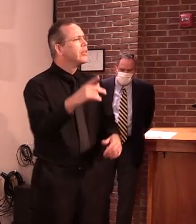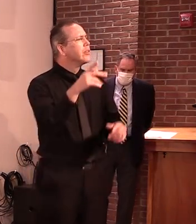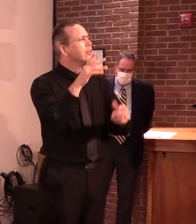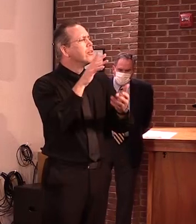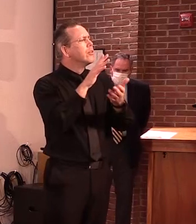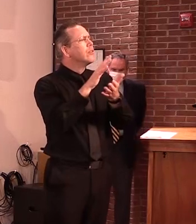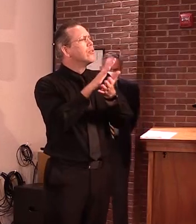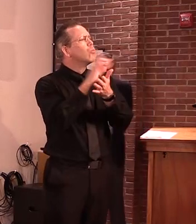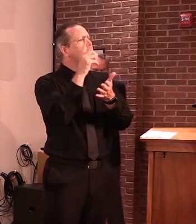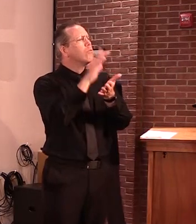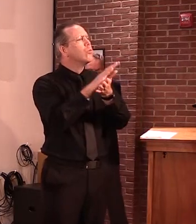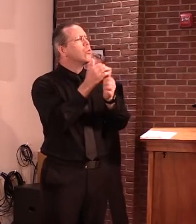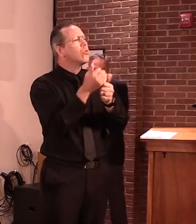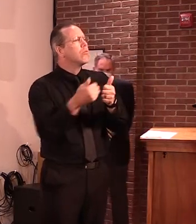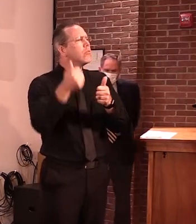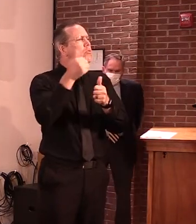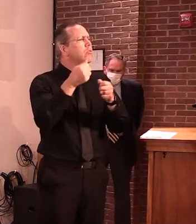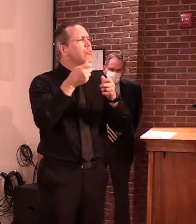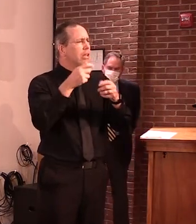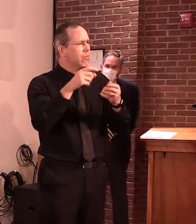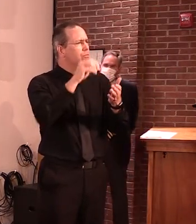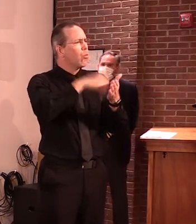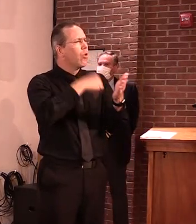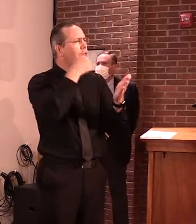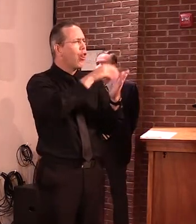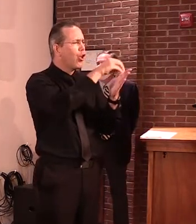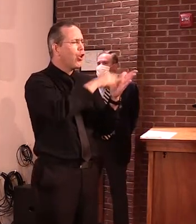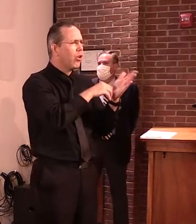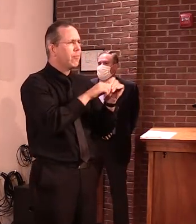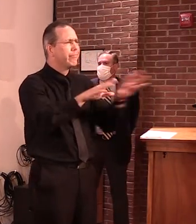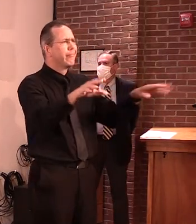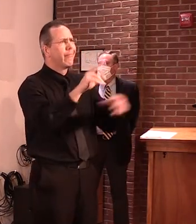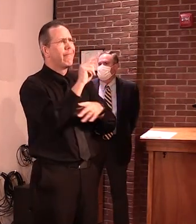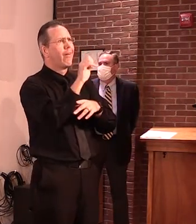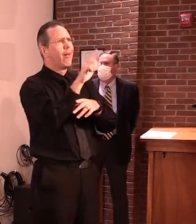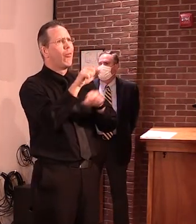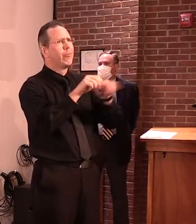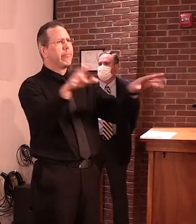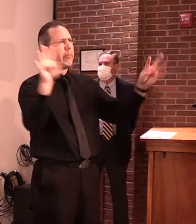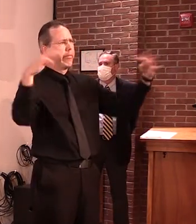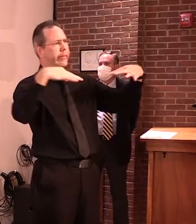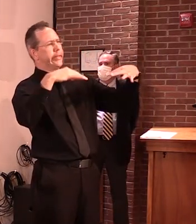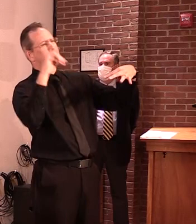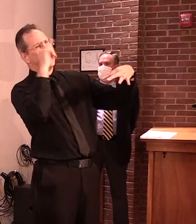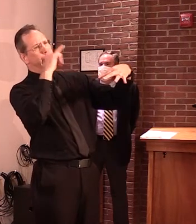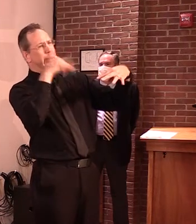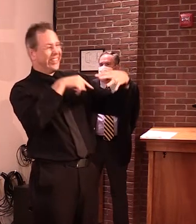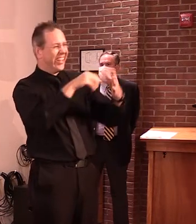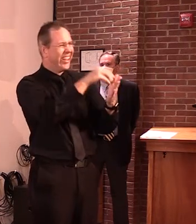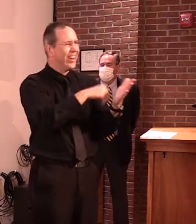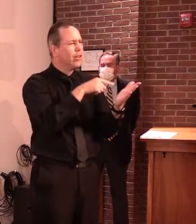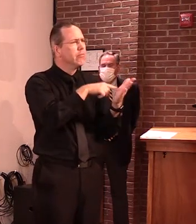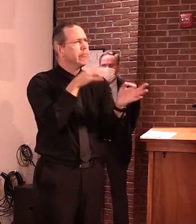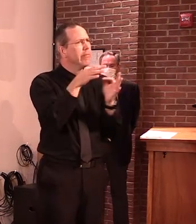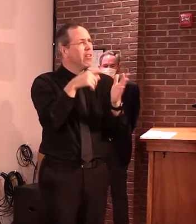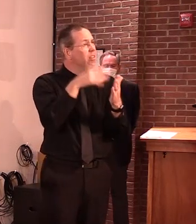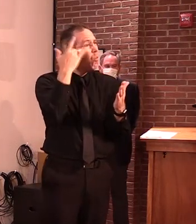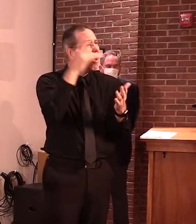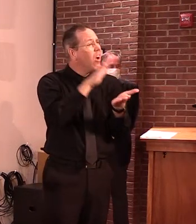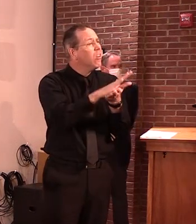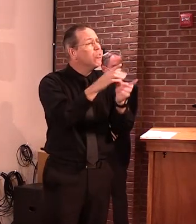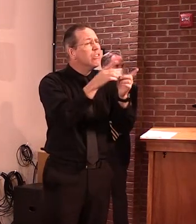districts haven't received enough guidance from the state? Well, again, you know, nothing's going to be perfect here.